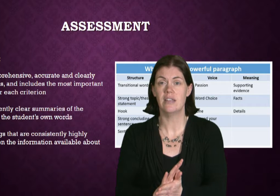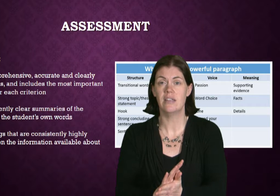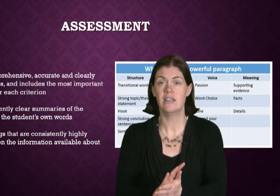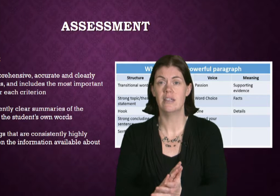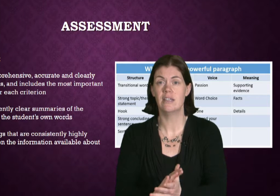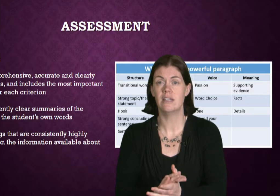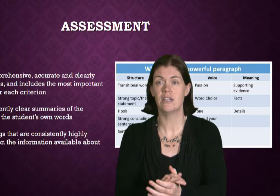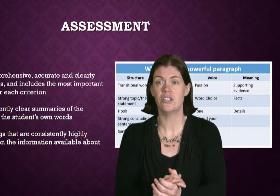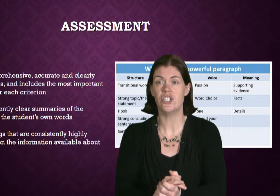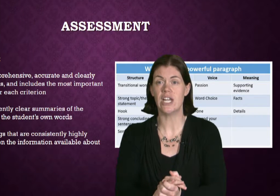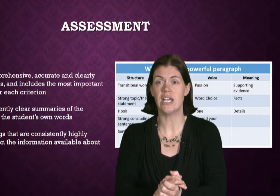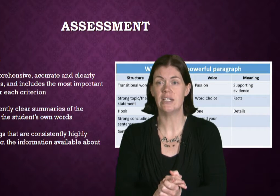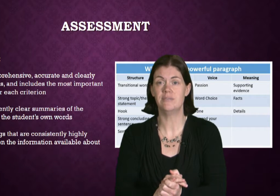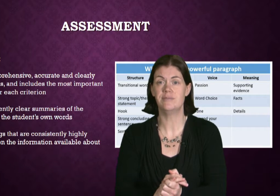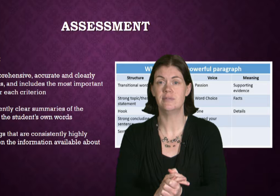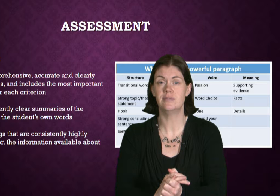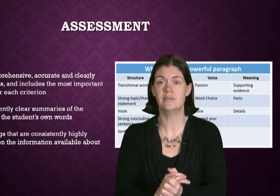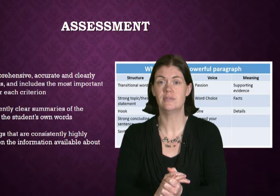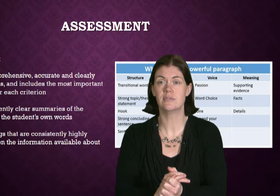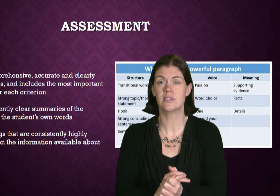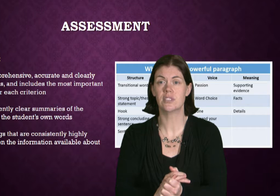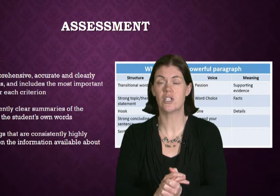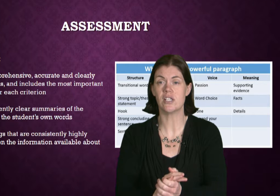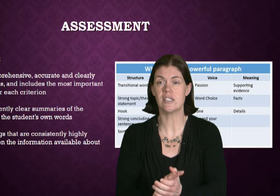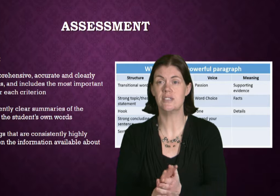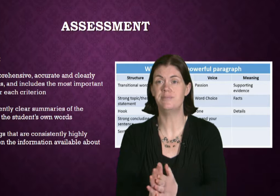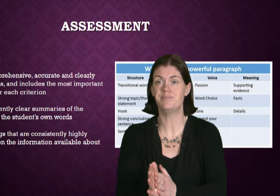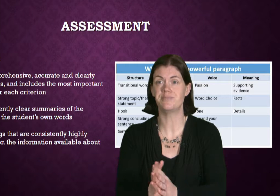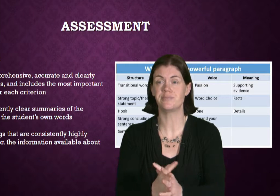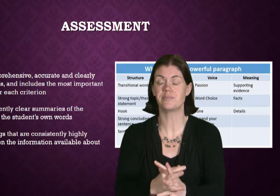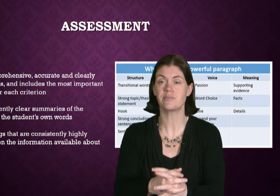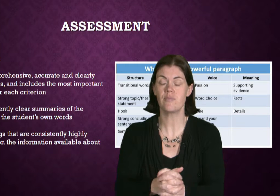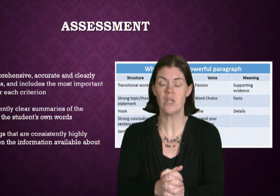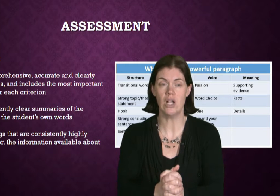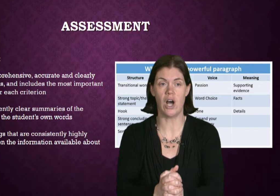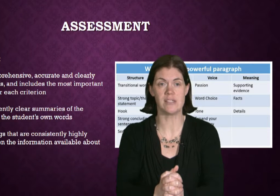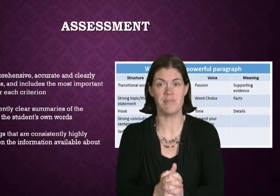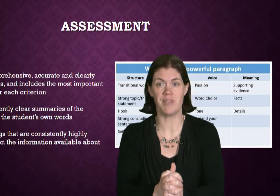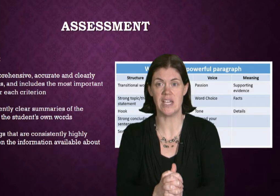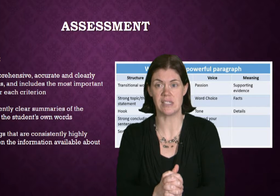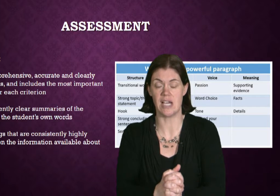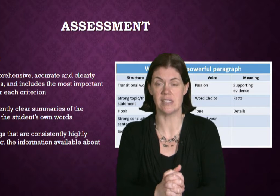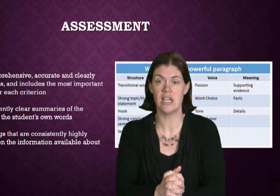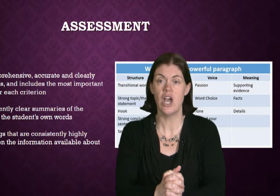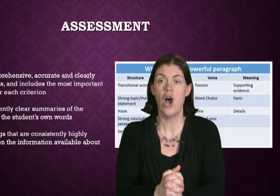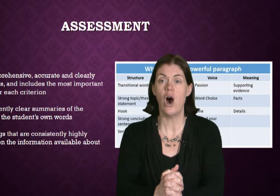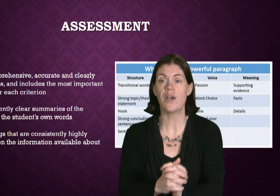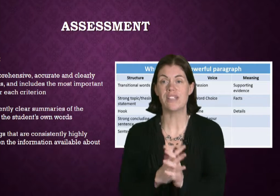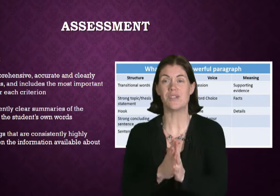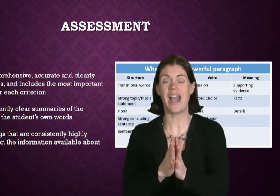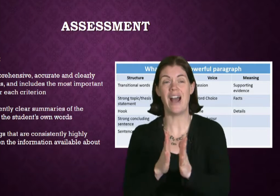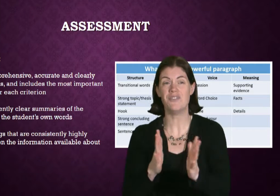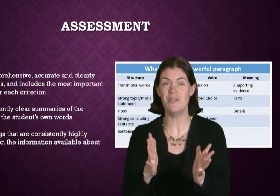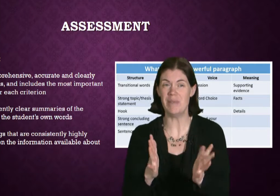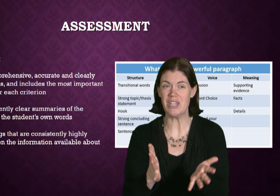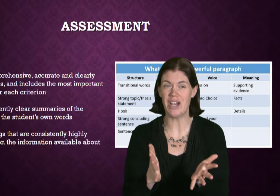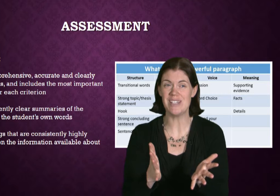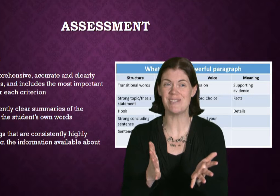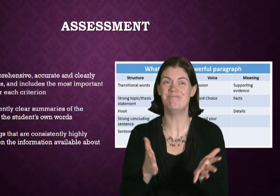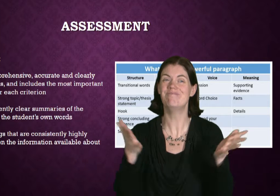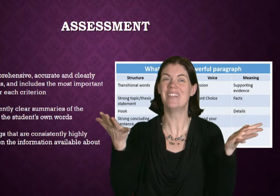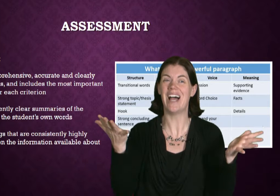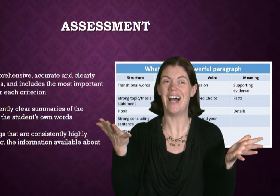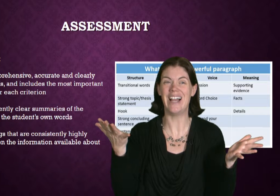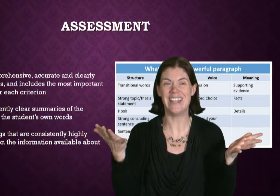Jenica, Jenna, Costin. Awesome, thanks guys. Okay, so I have to admit, you